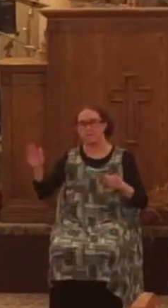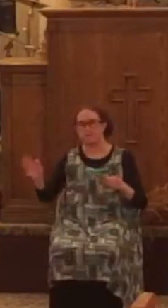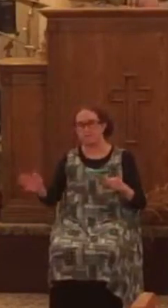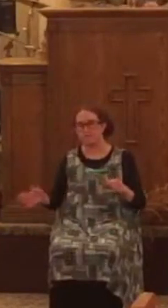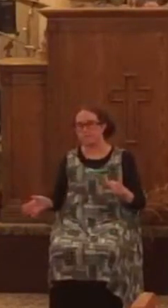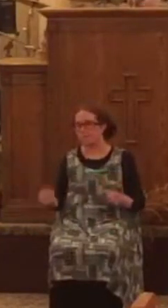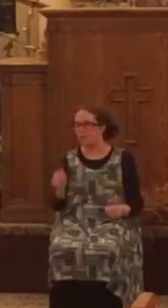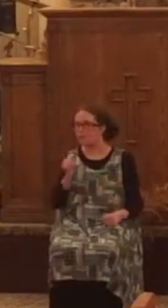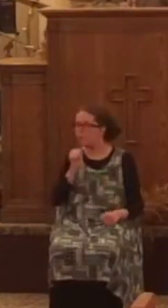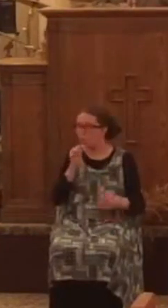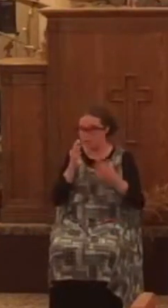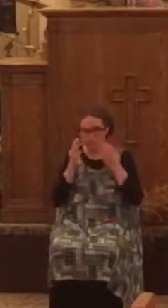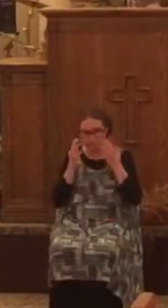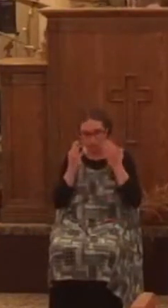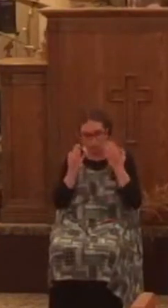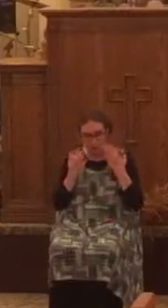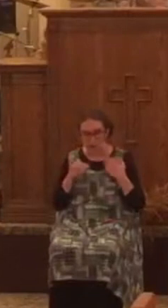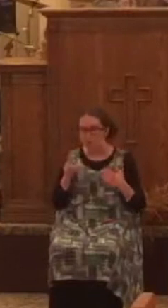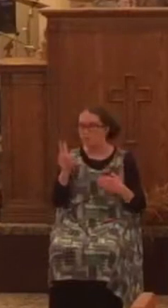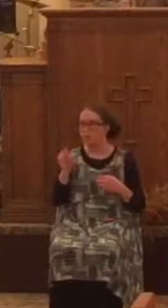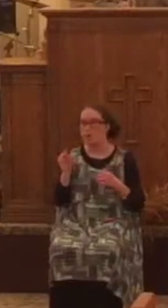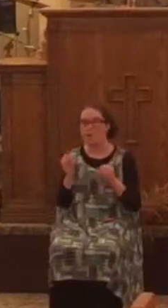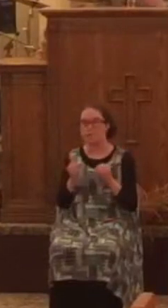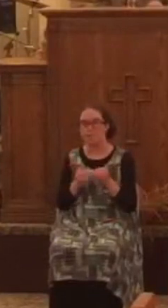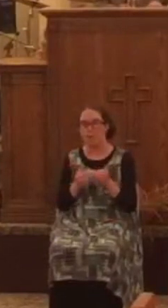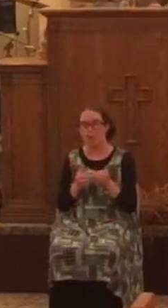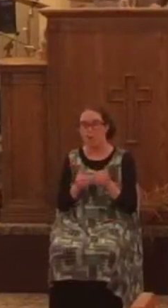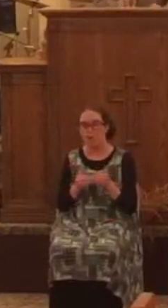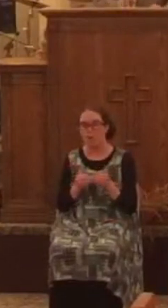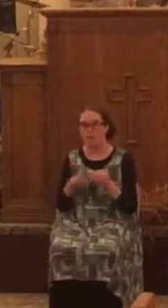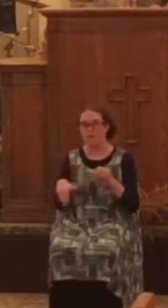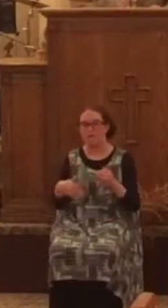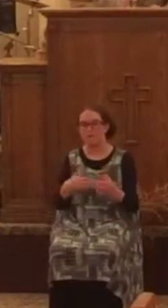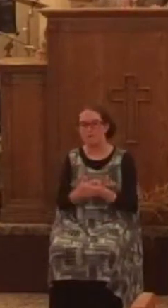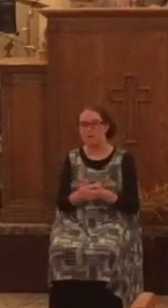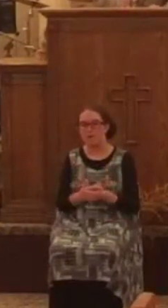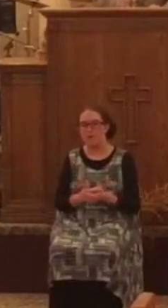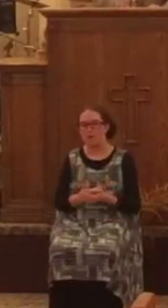not sorrow anymore at all.